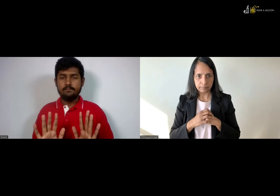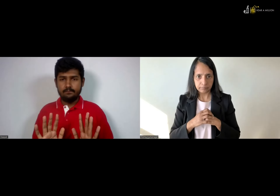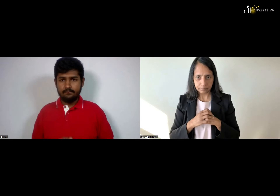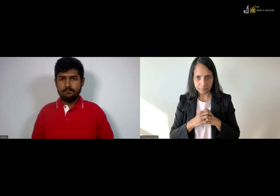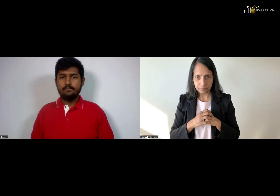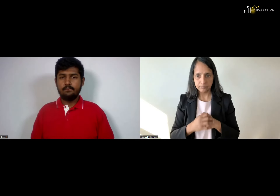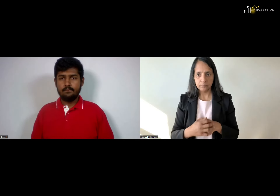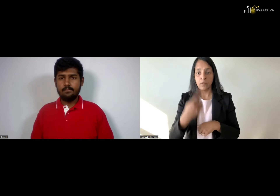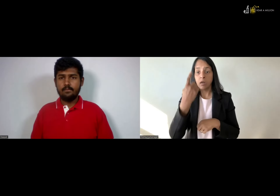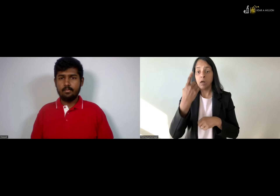have different ways here.